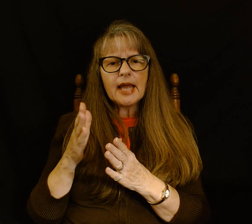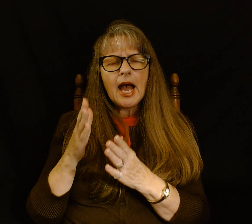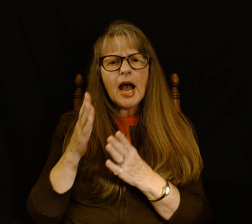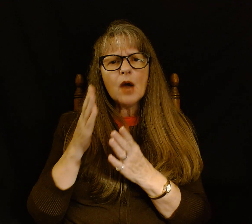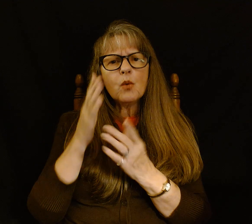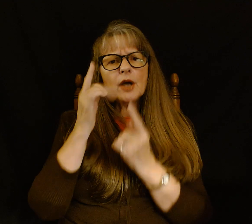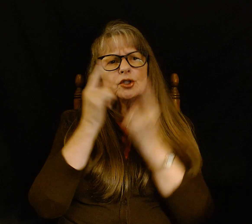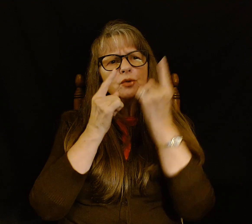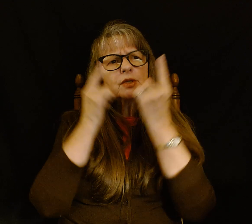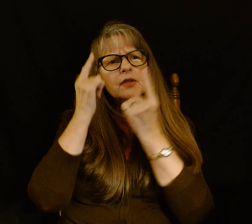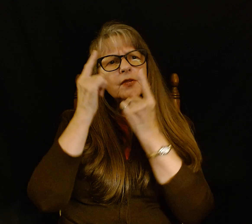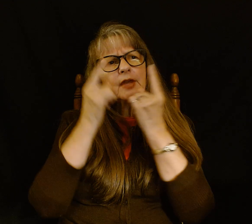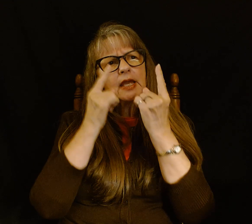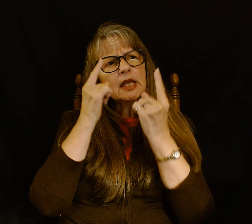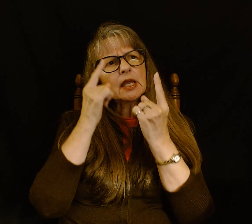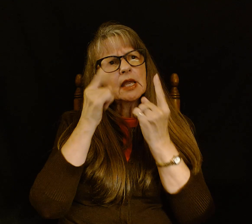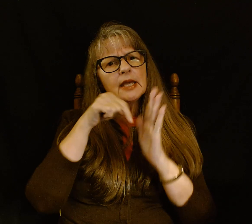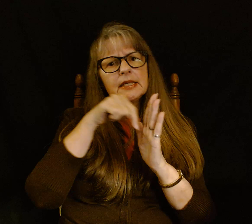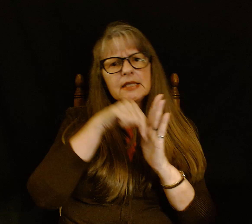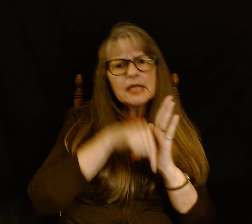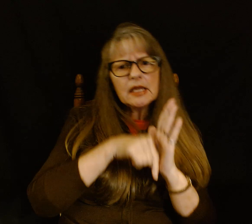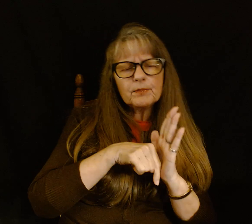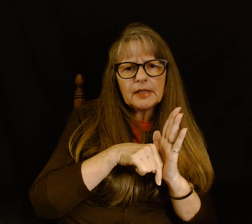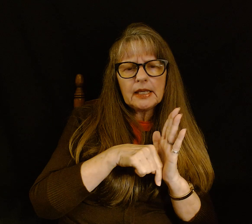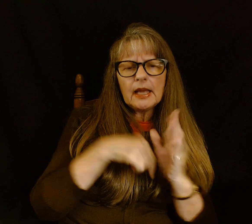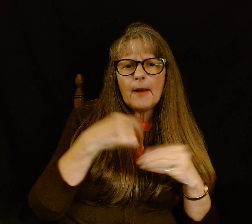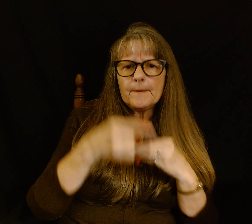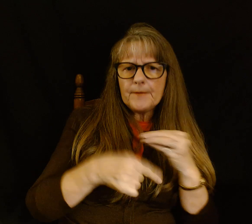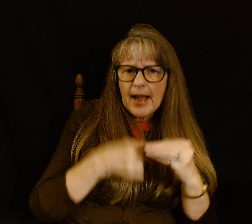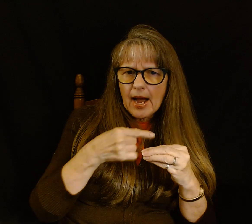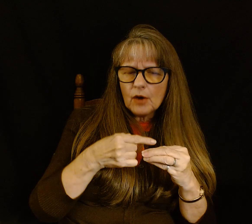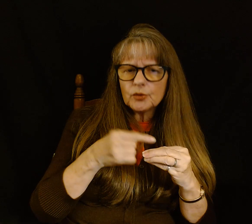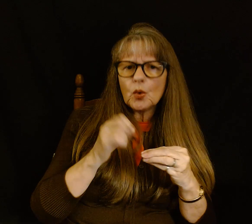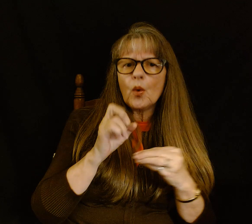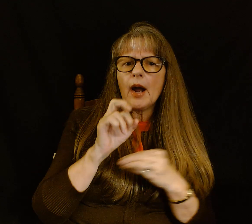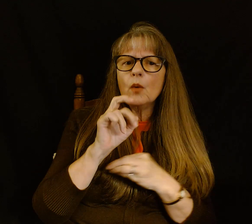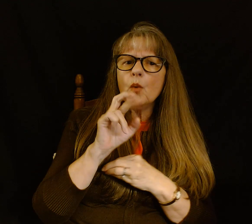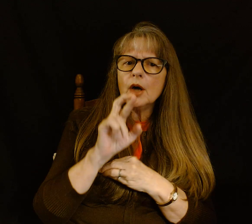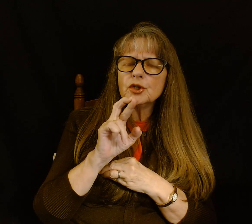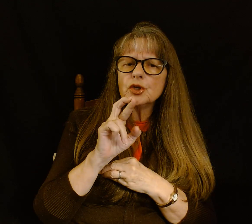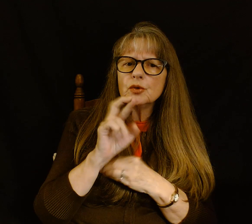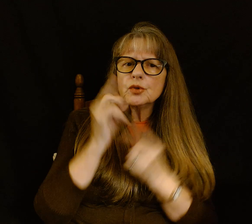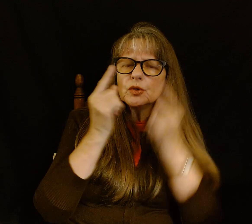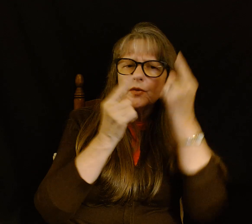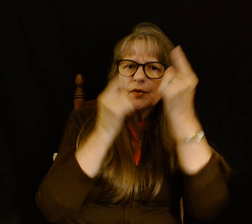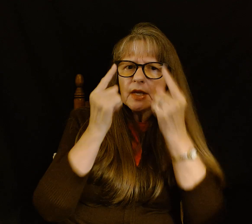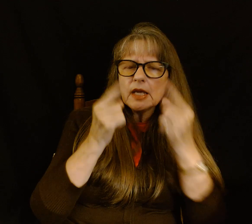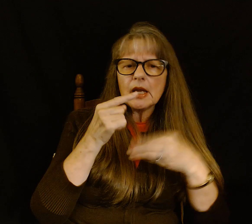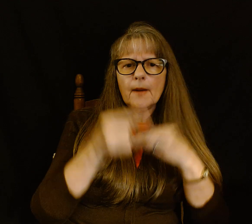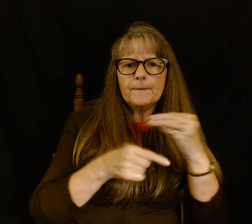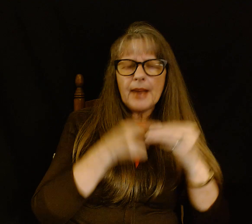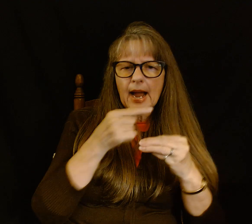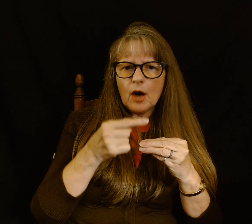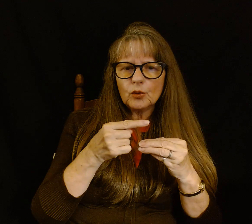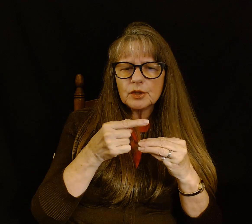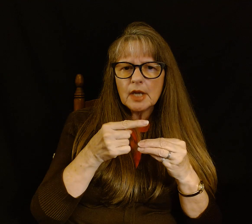I want you to think deeply about, or I want you to think about